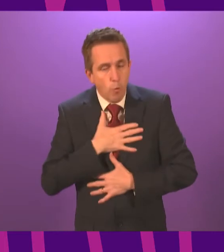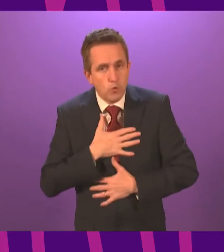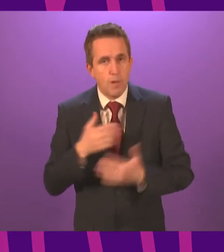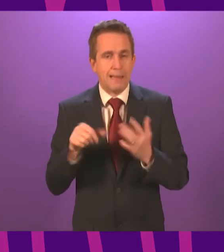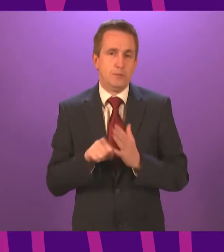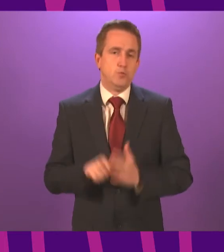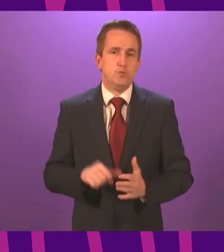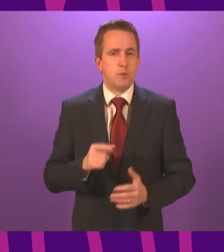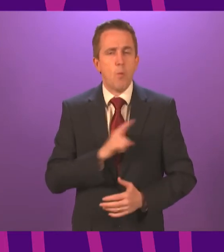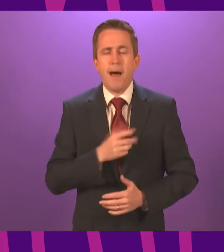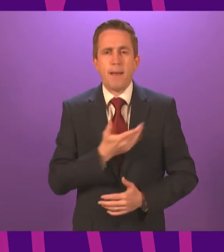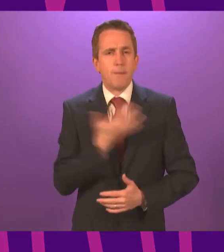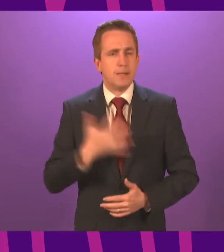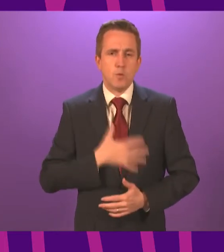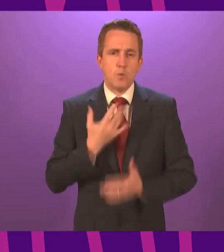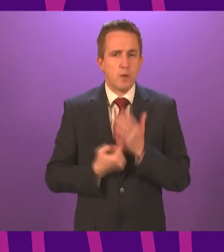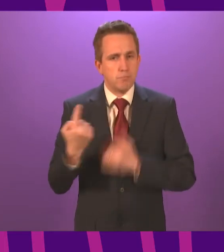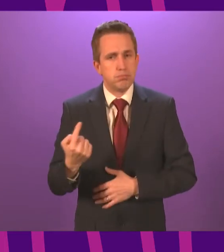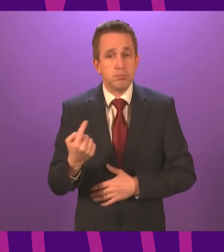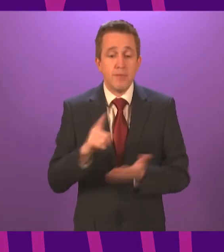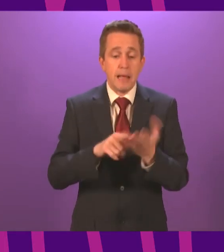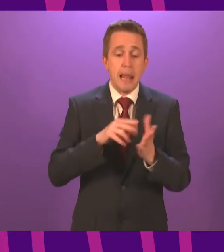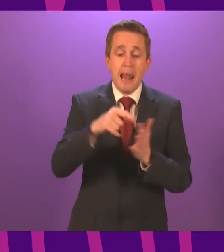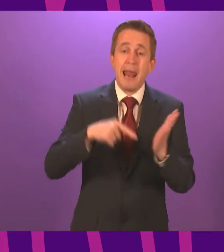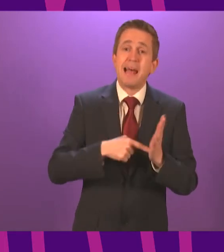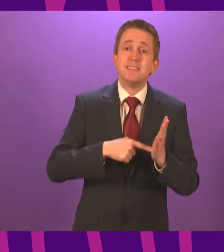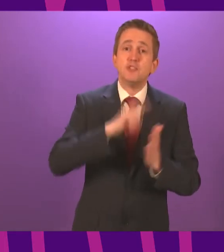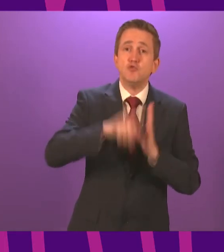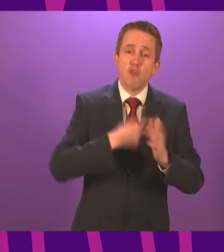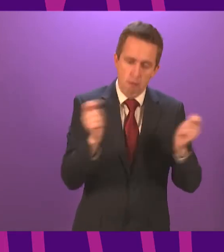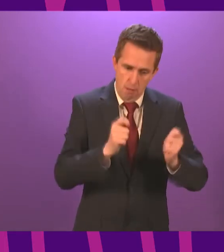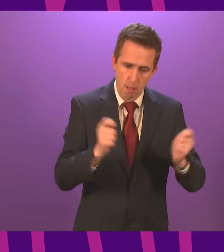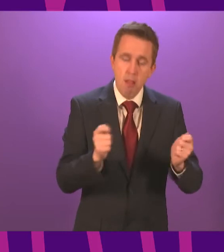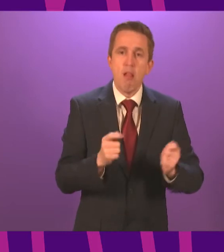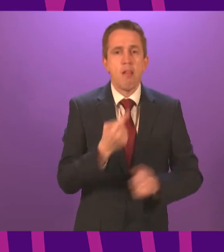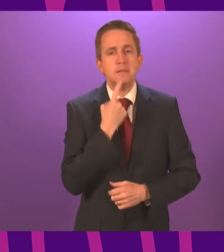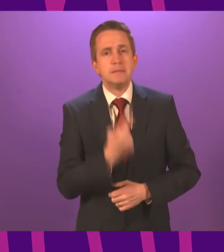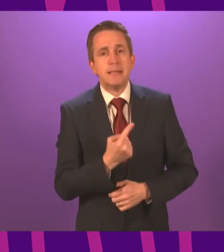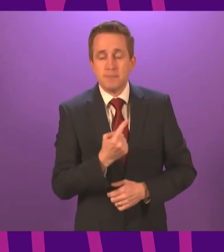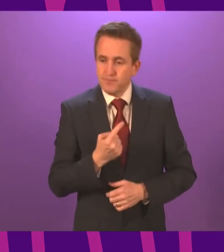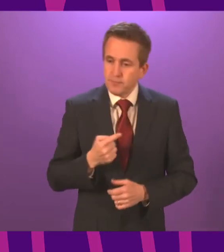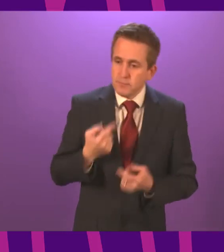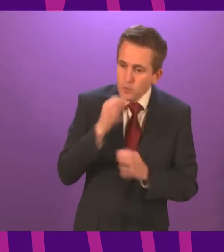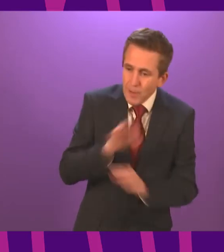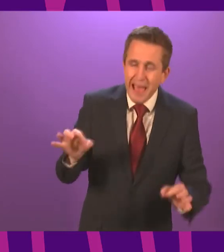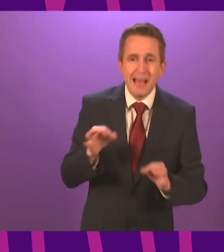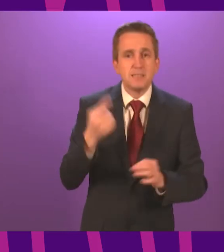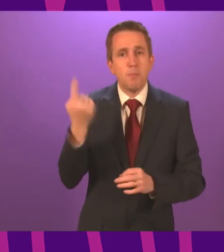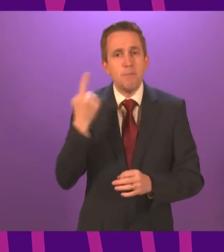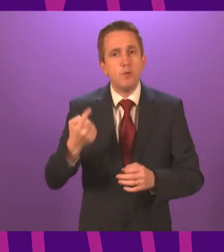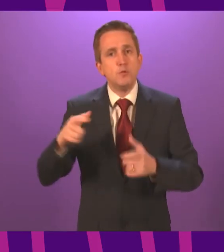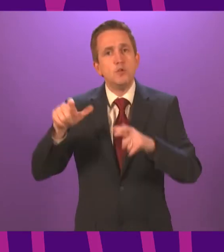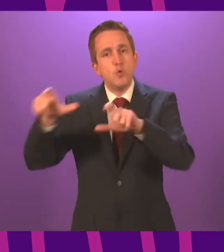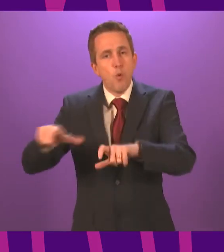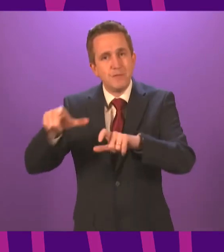the factors. The Lancet has shown evidence suggesting that people being asked to quarantine in institutional settings